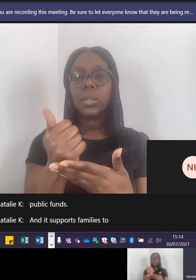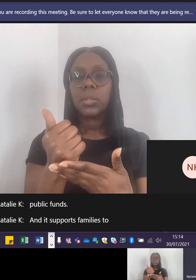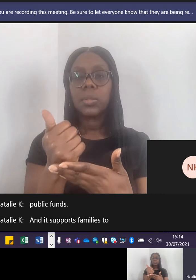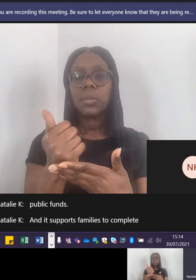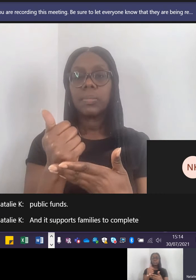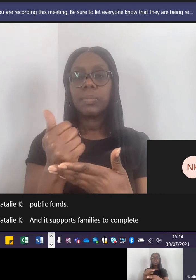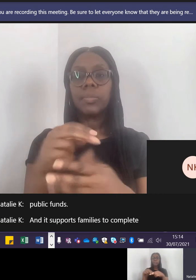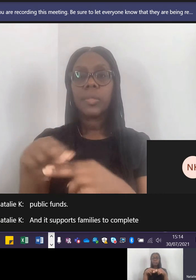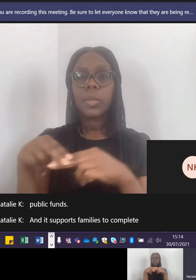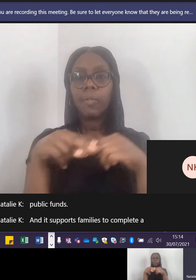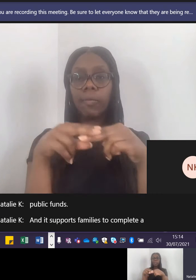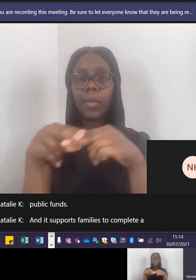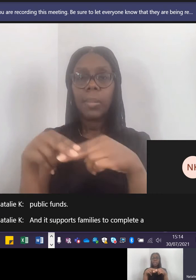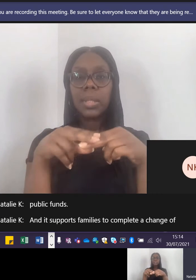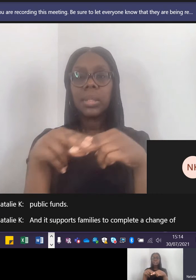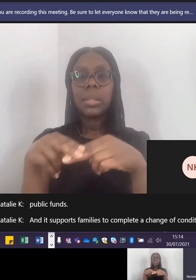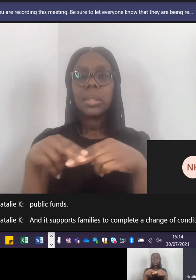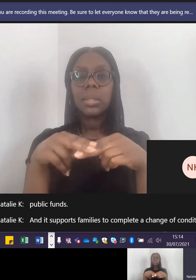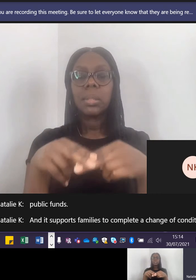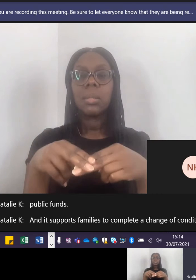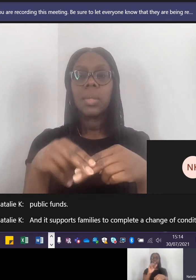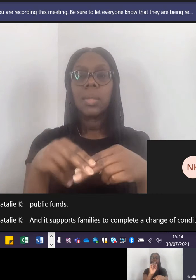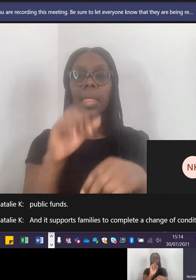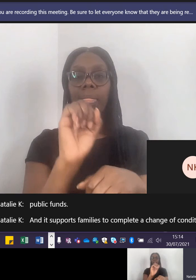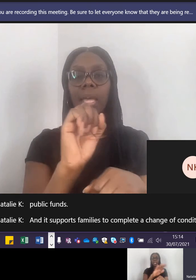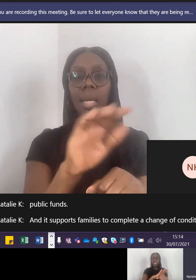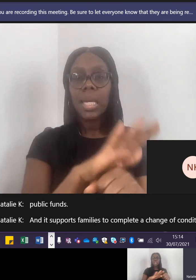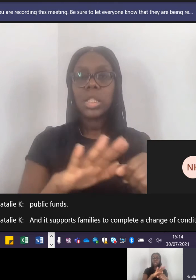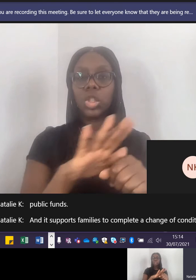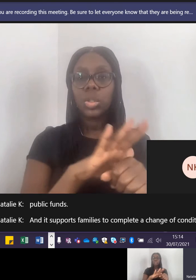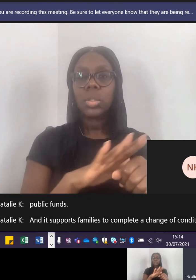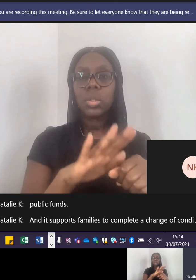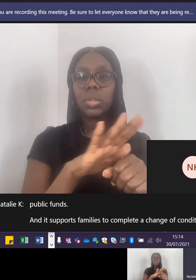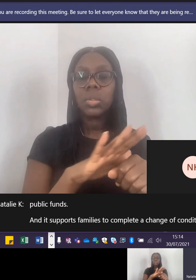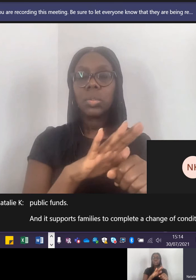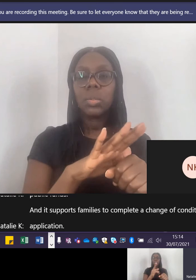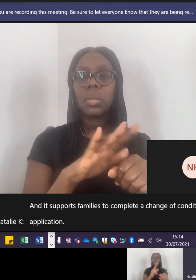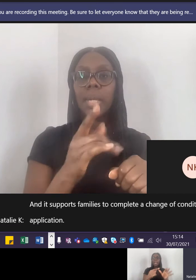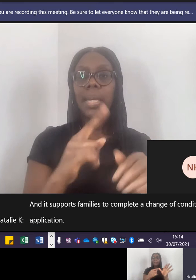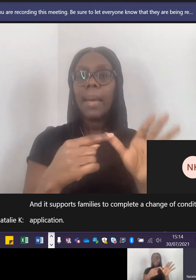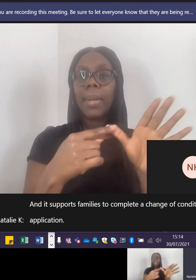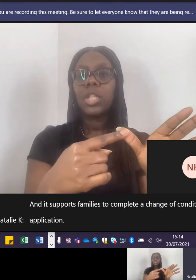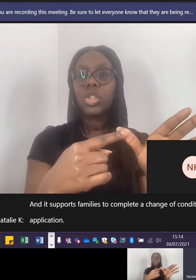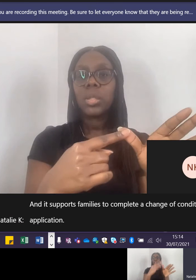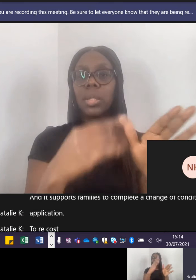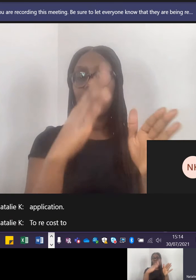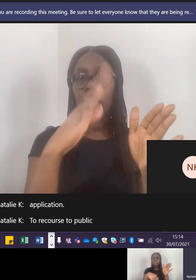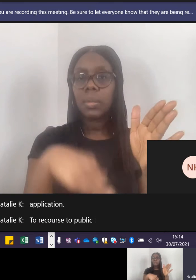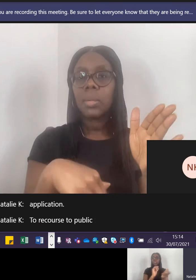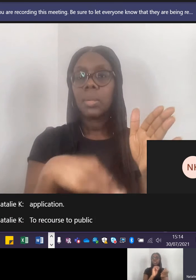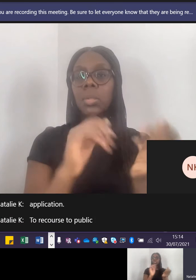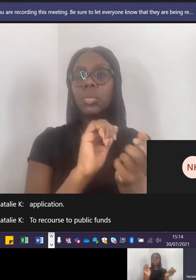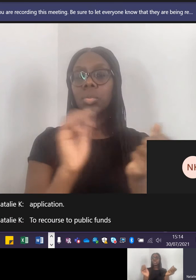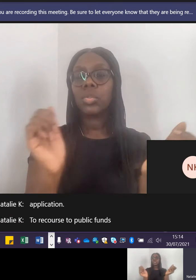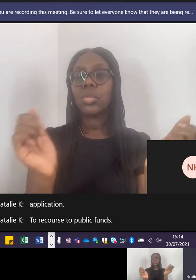complete a change of conditions application for recourse to public